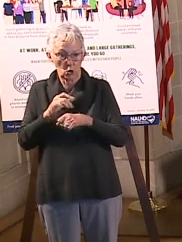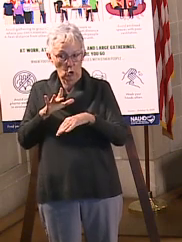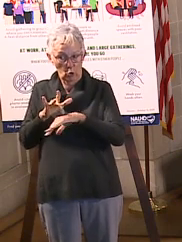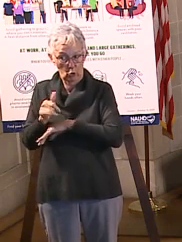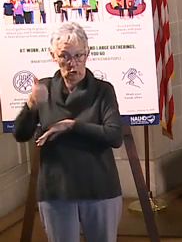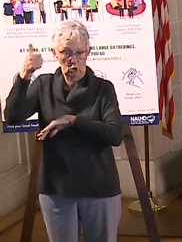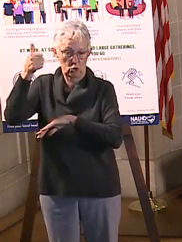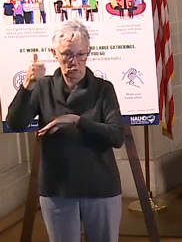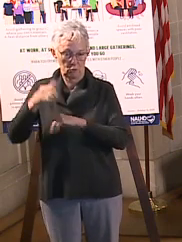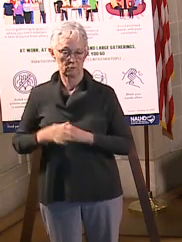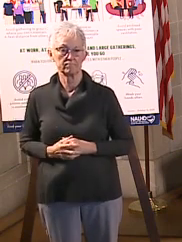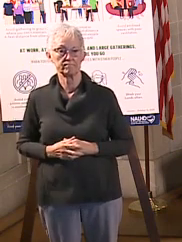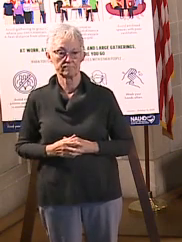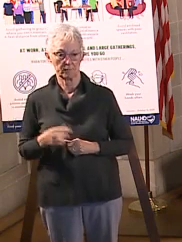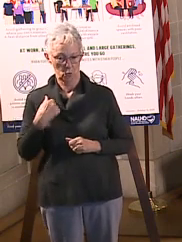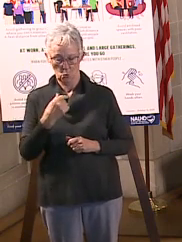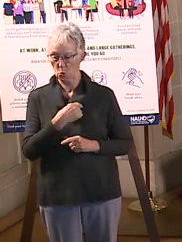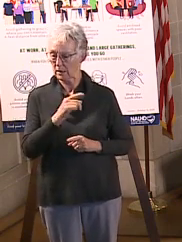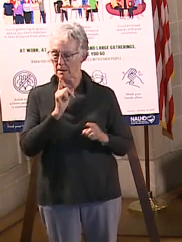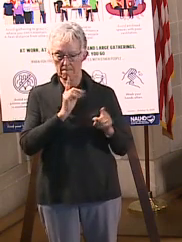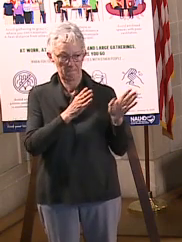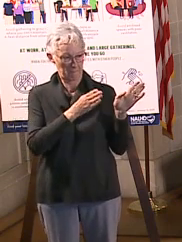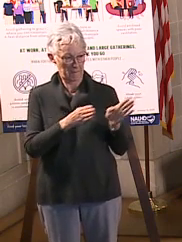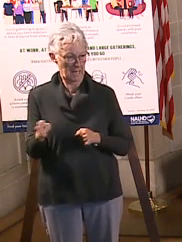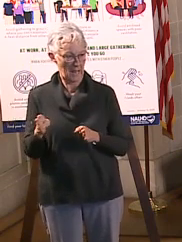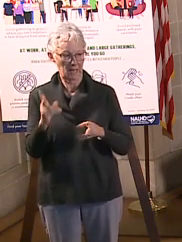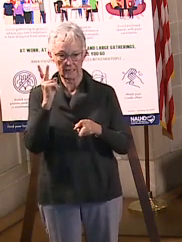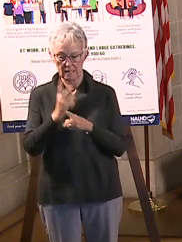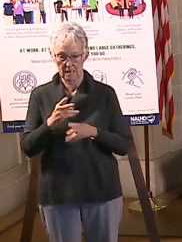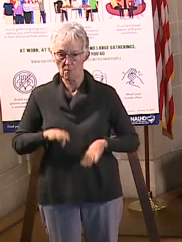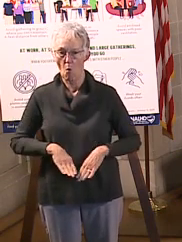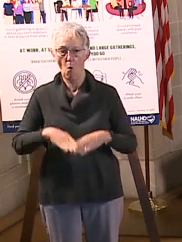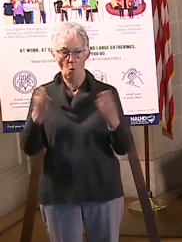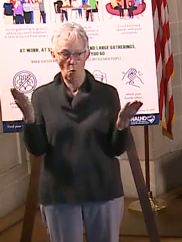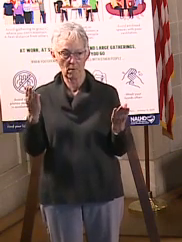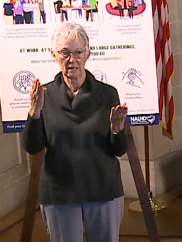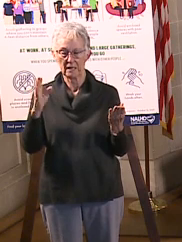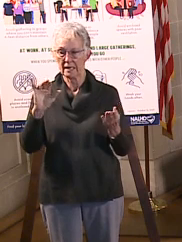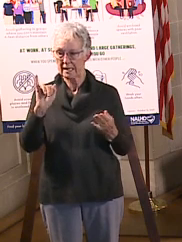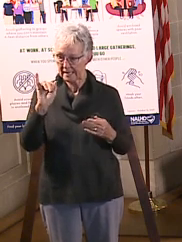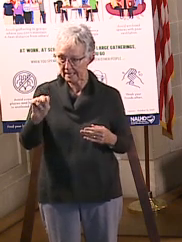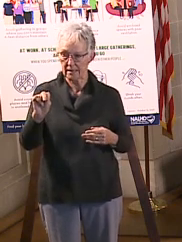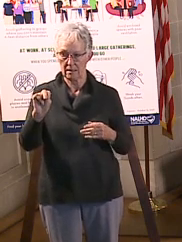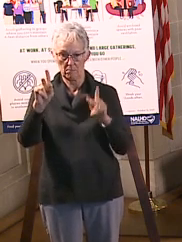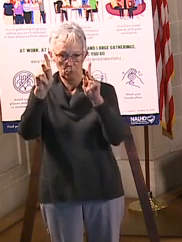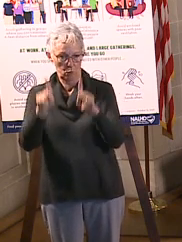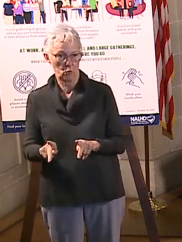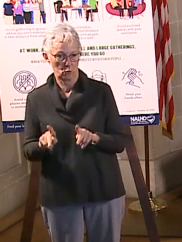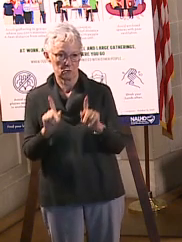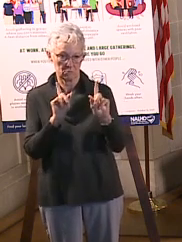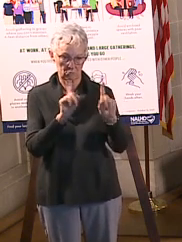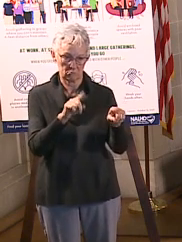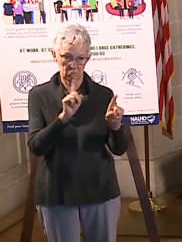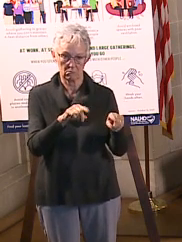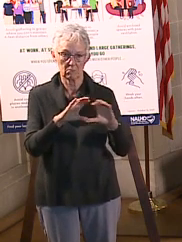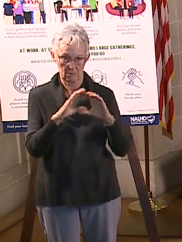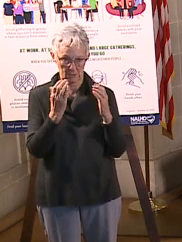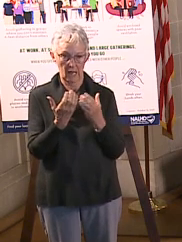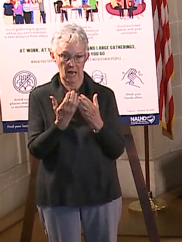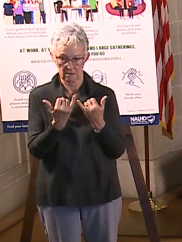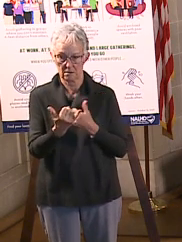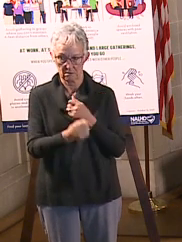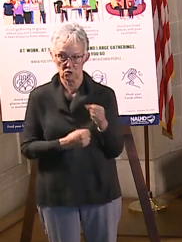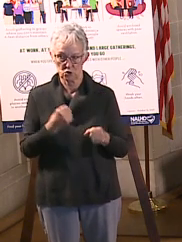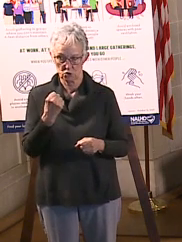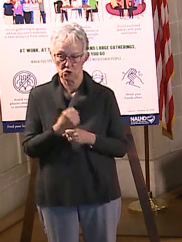in person. We're very well aware of the infection rate. I think what you're going to see us do is significant more testing as we bring our